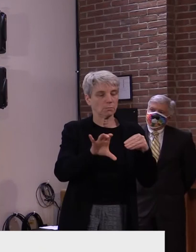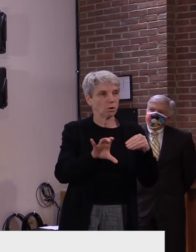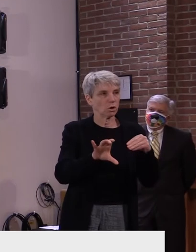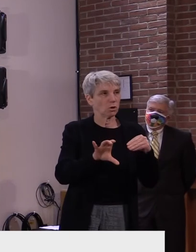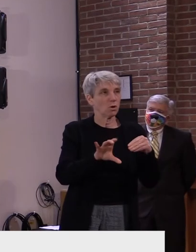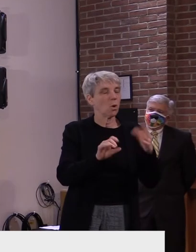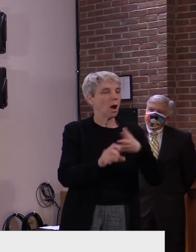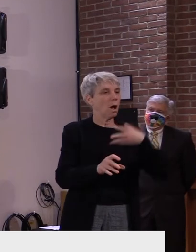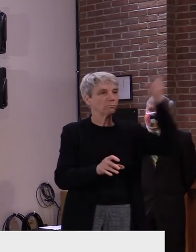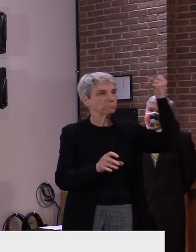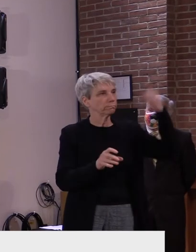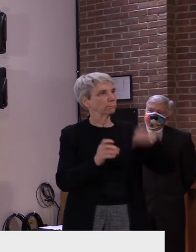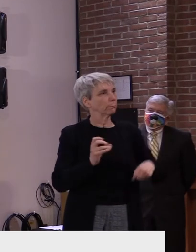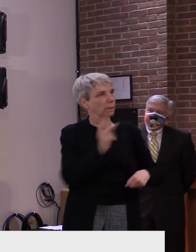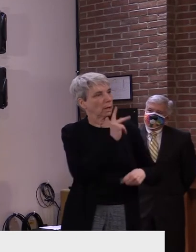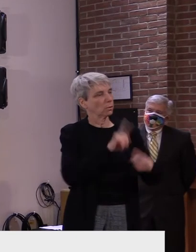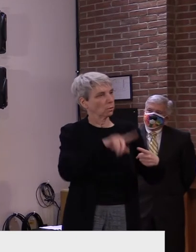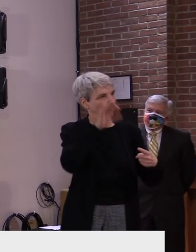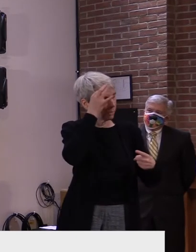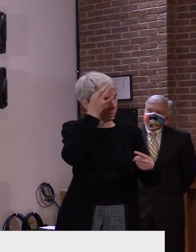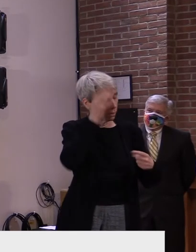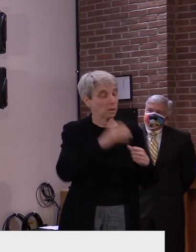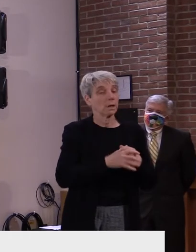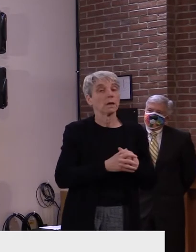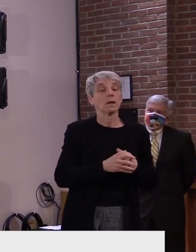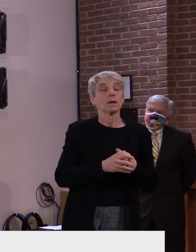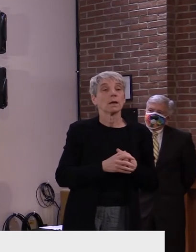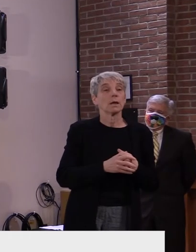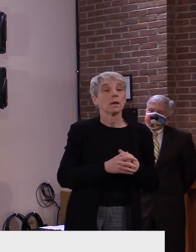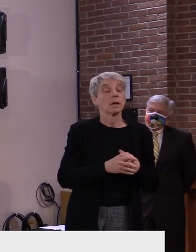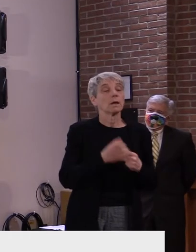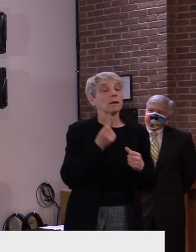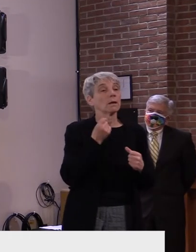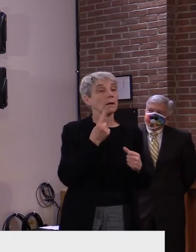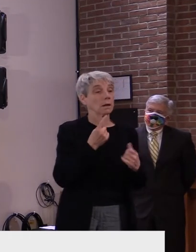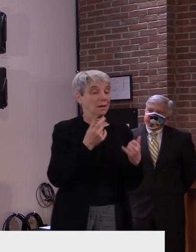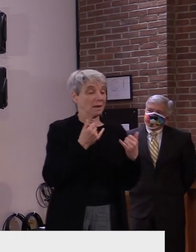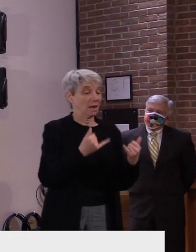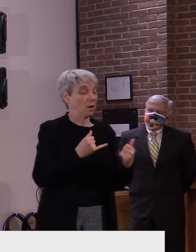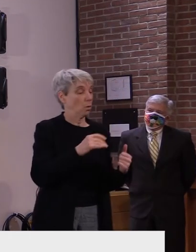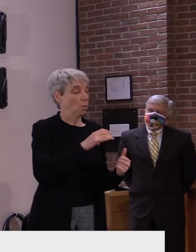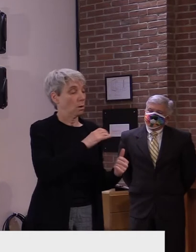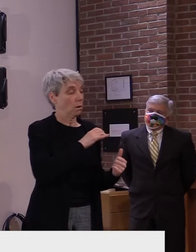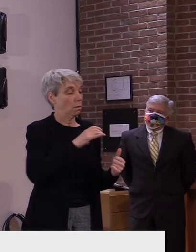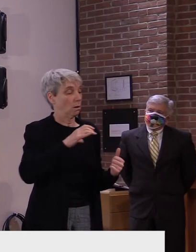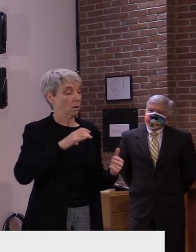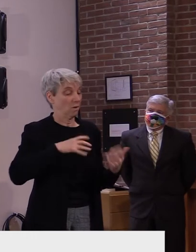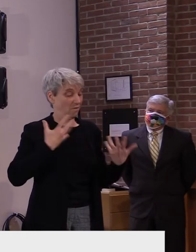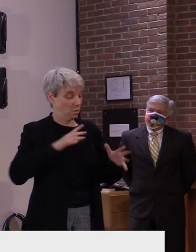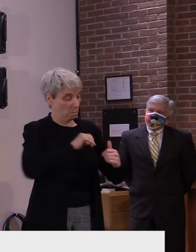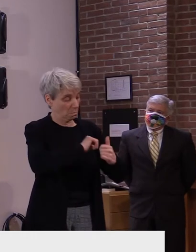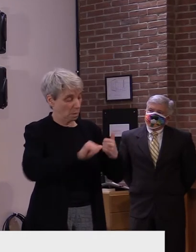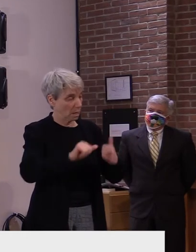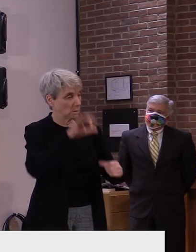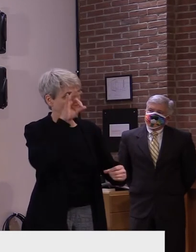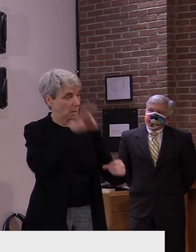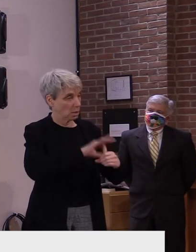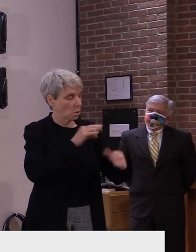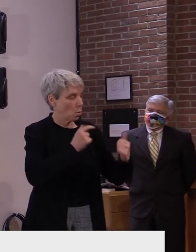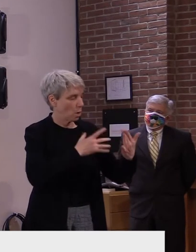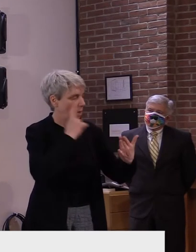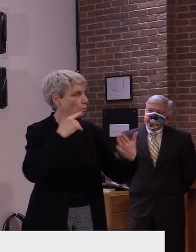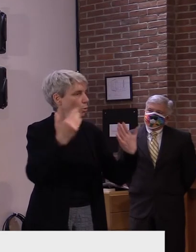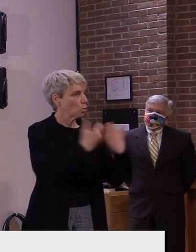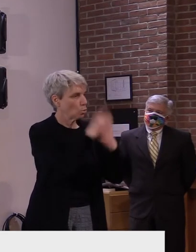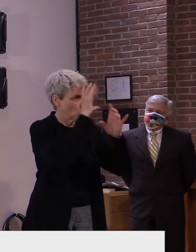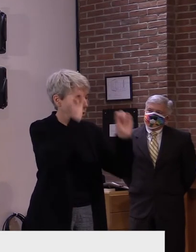i'm not seeing any uh hope that the lame duck session of congress is going to act but but you